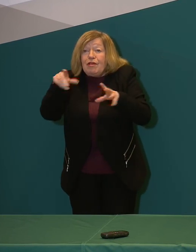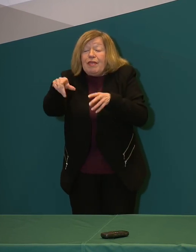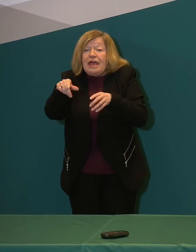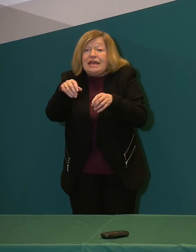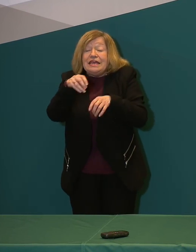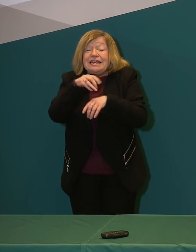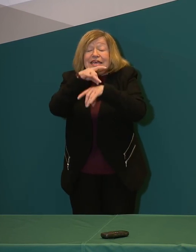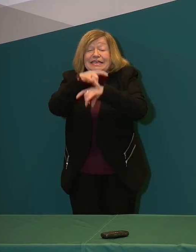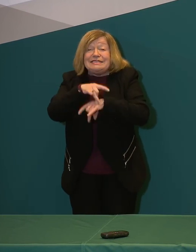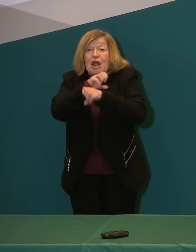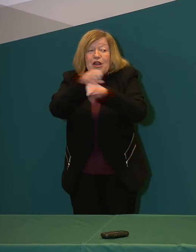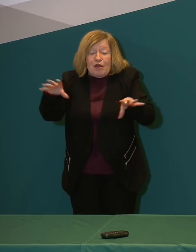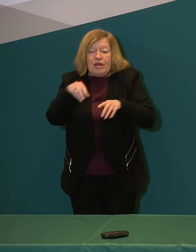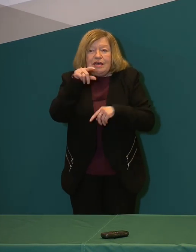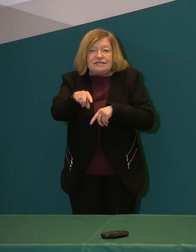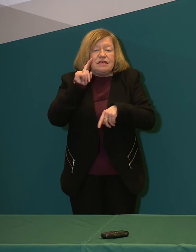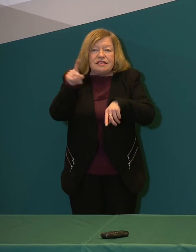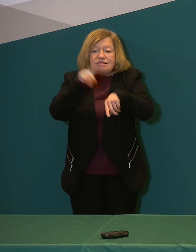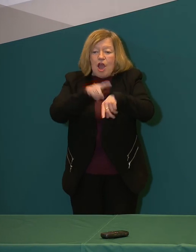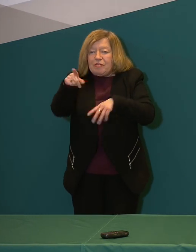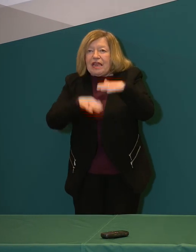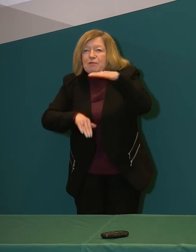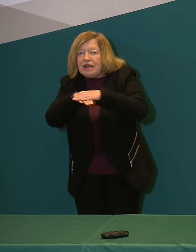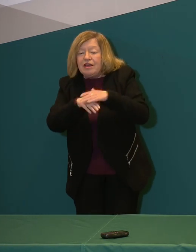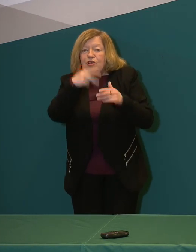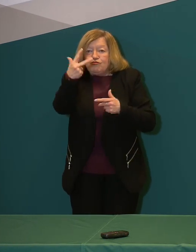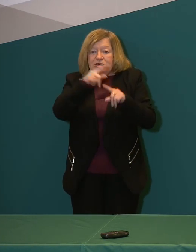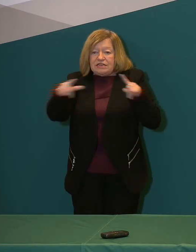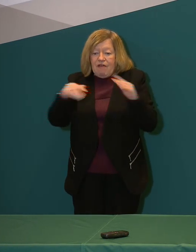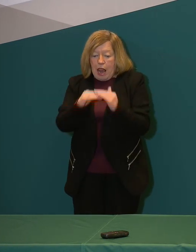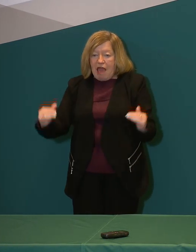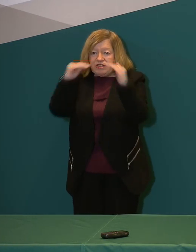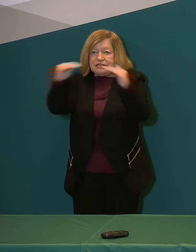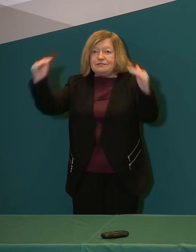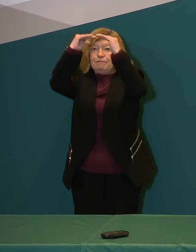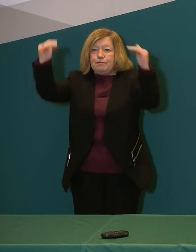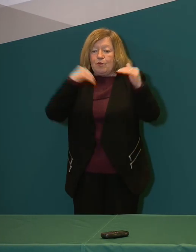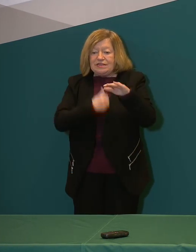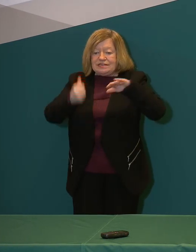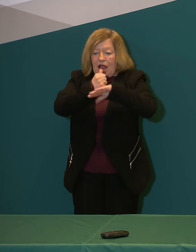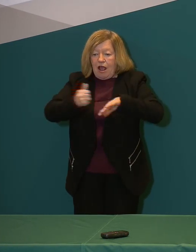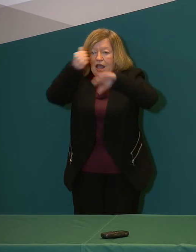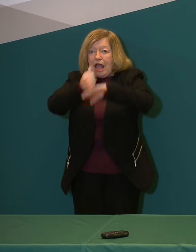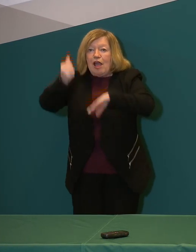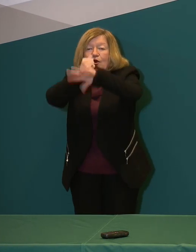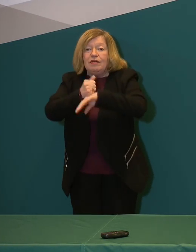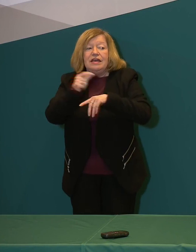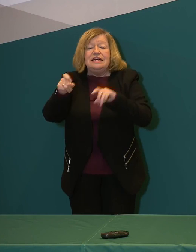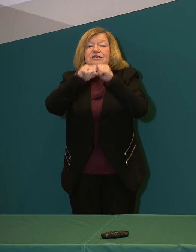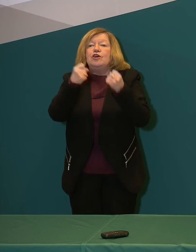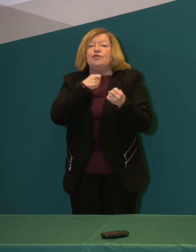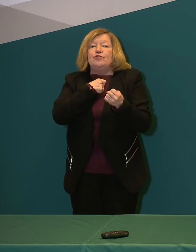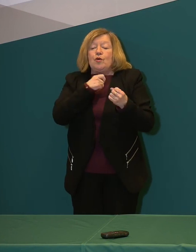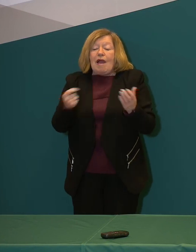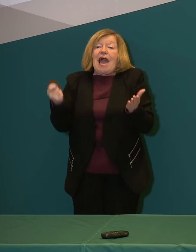to time the implementation of the various different measures, the three stages in which we stepped up measures, societal measures, to